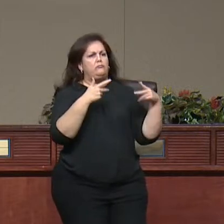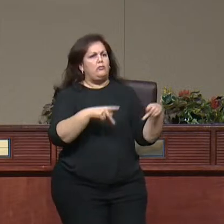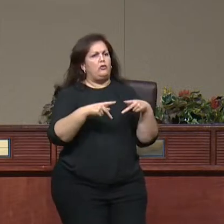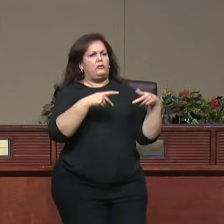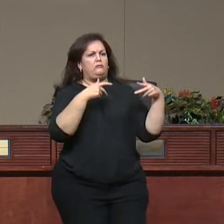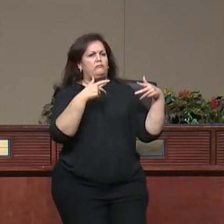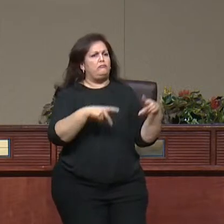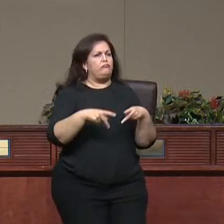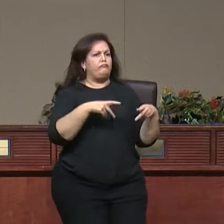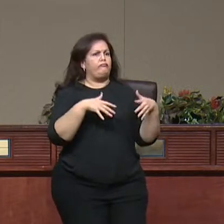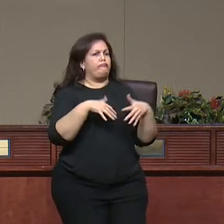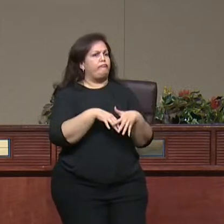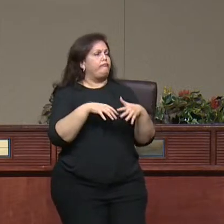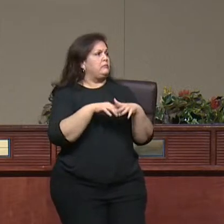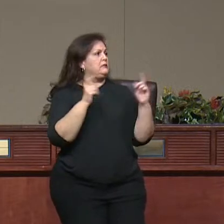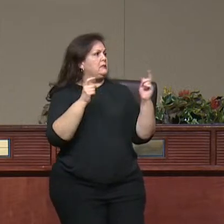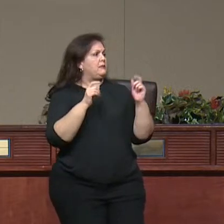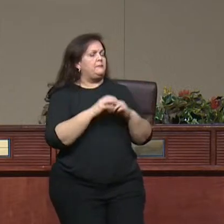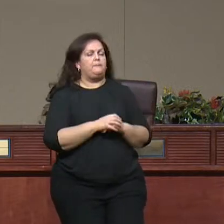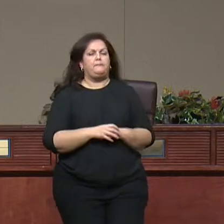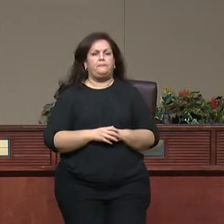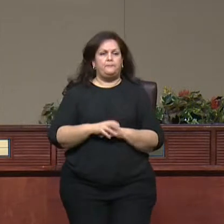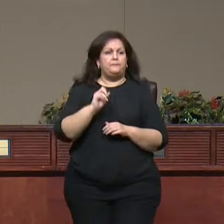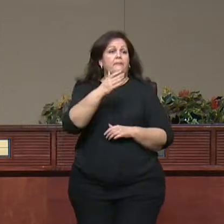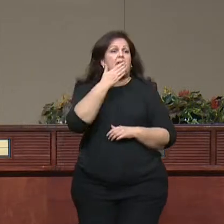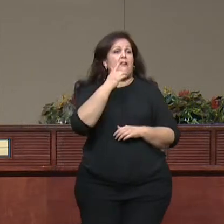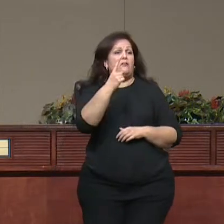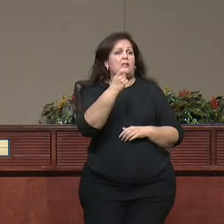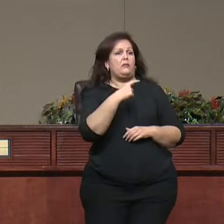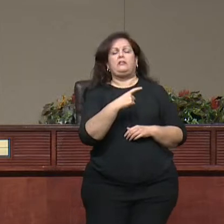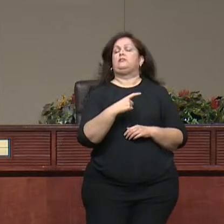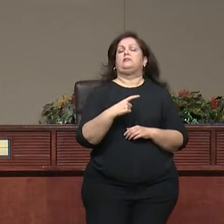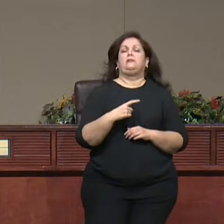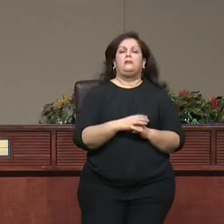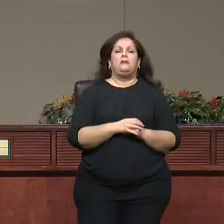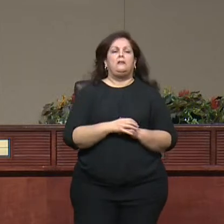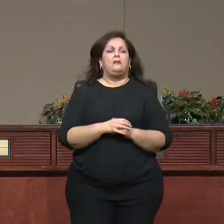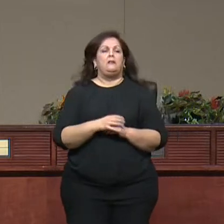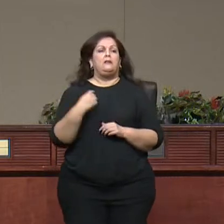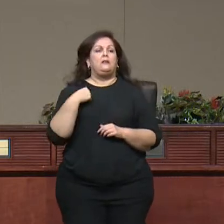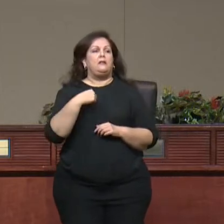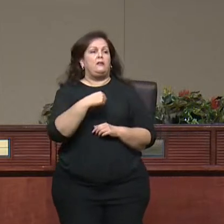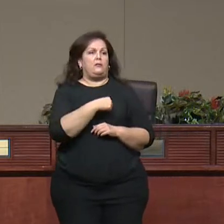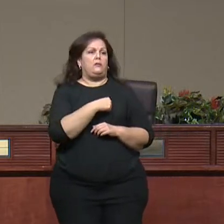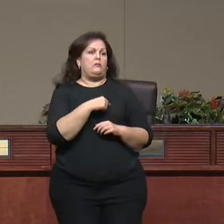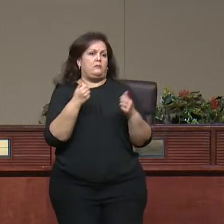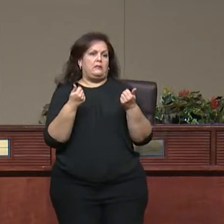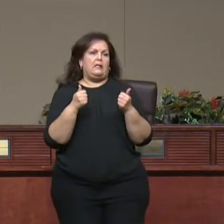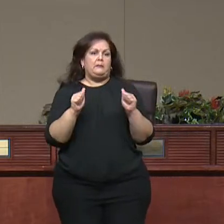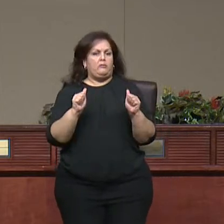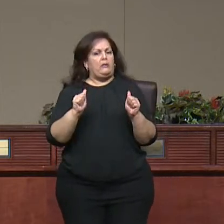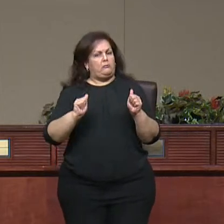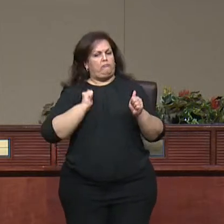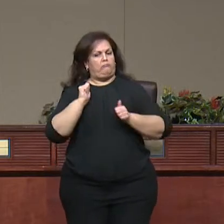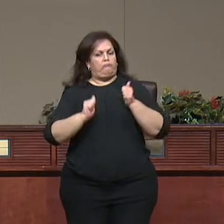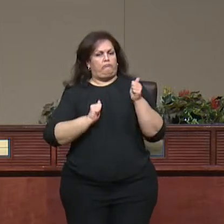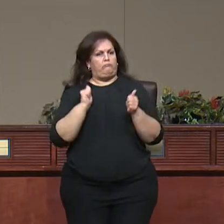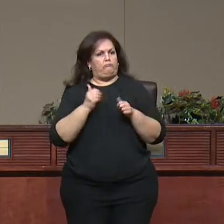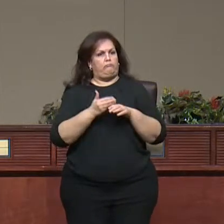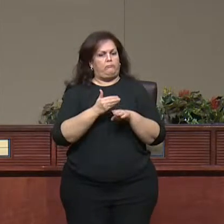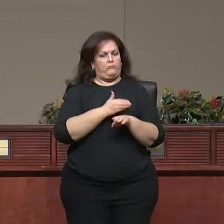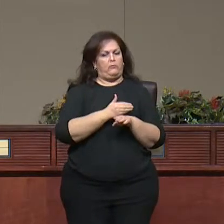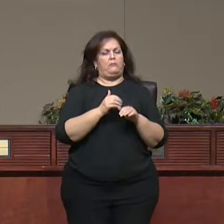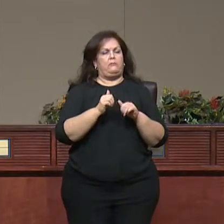so. Okay, thank you for the question. We have tried to be proactive in our